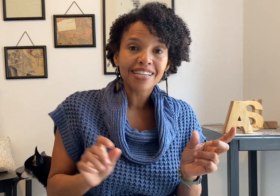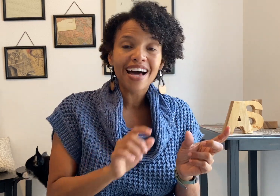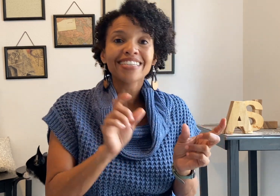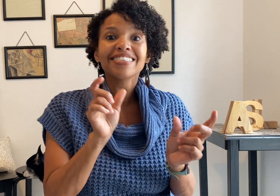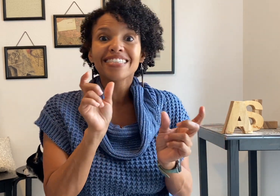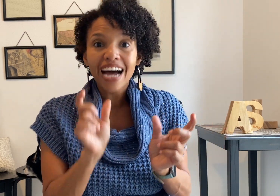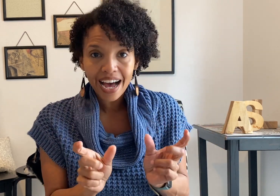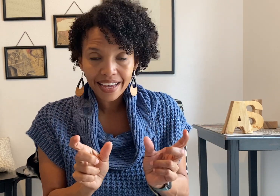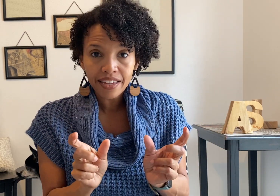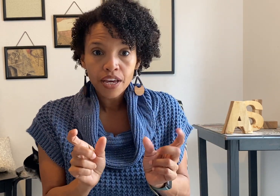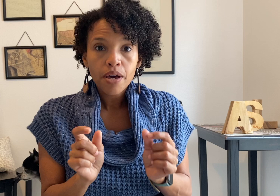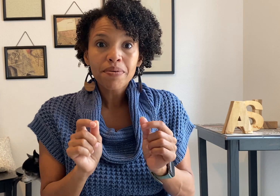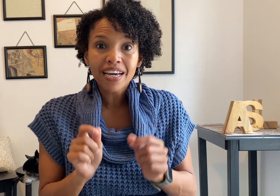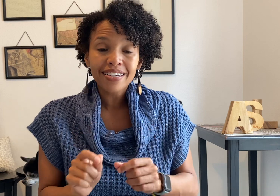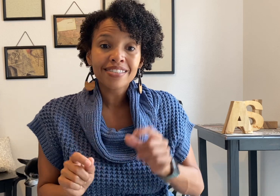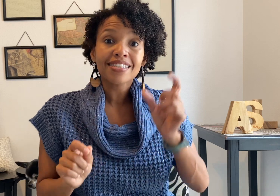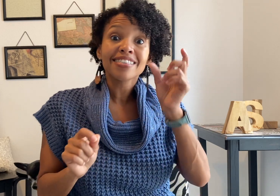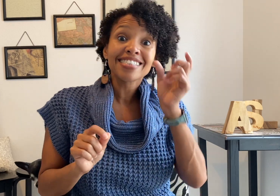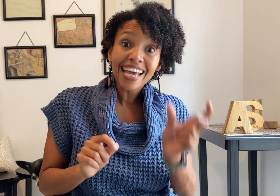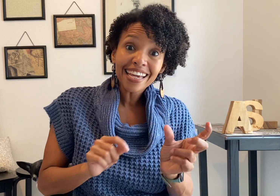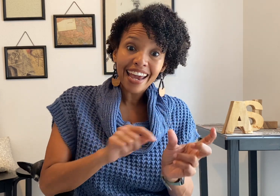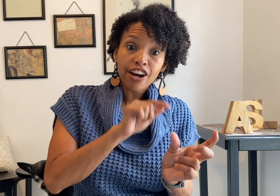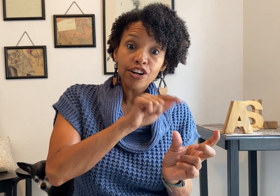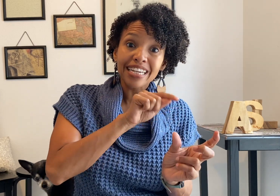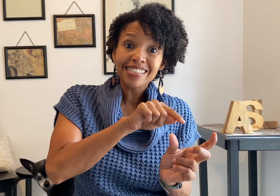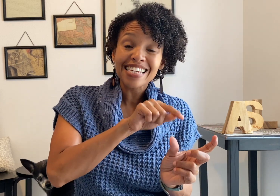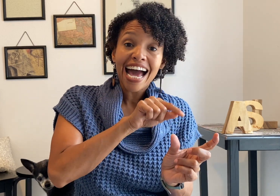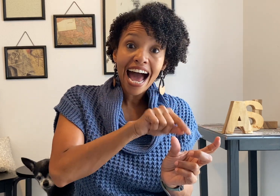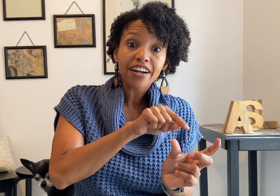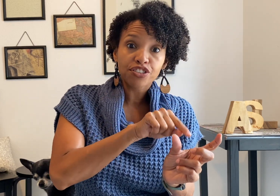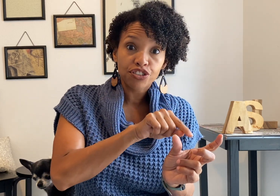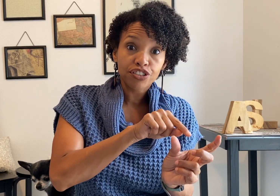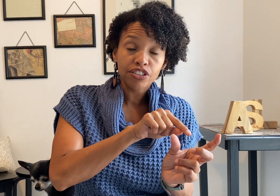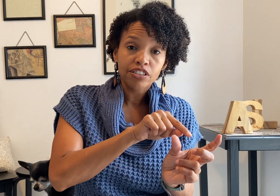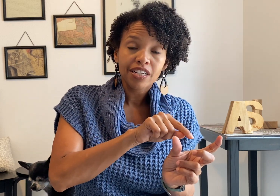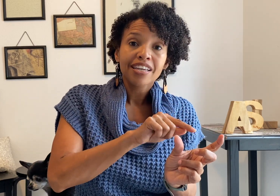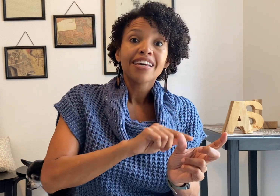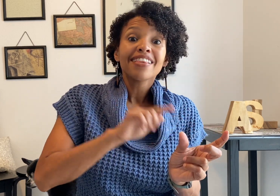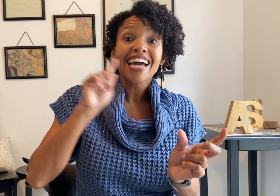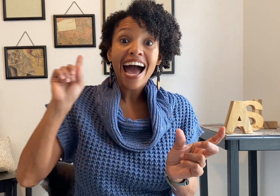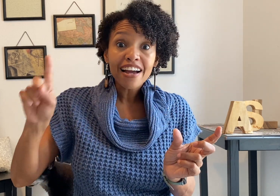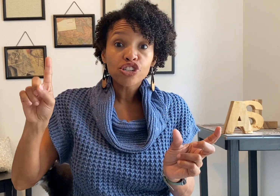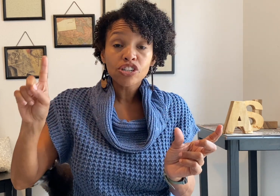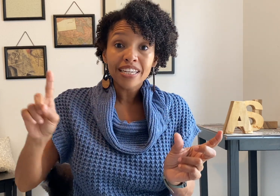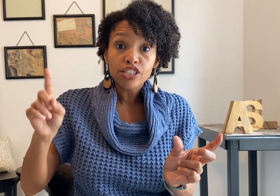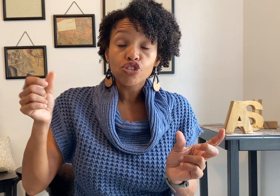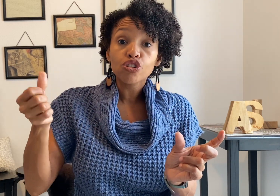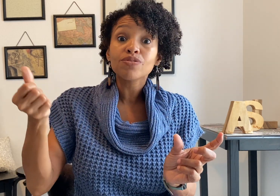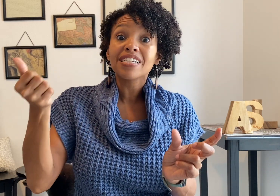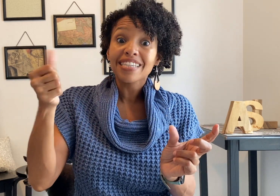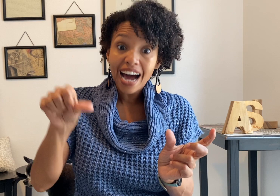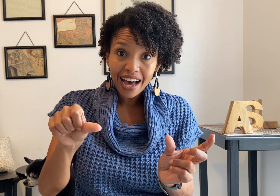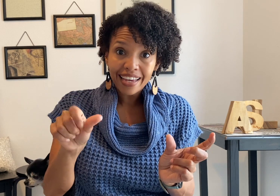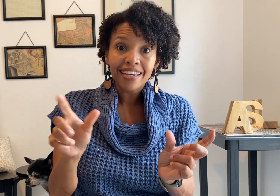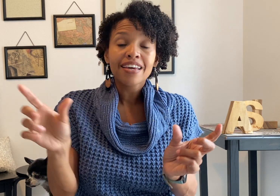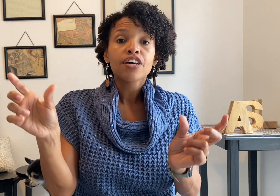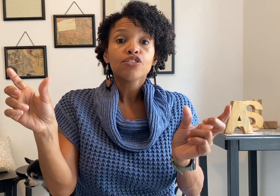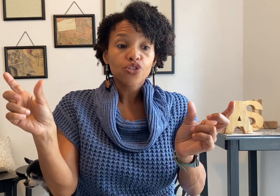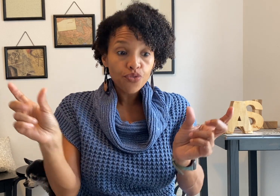sign deny because daycare is the actor, the action is to deny, so